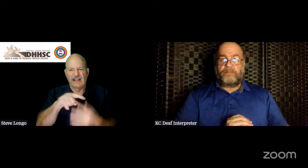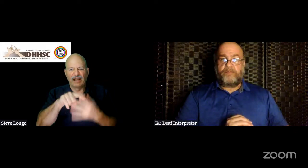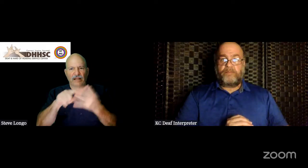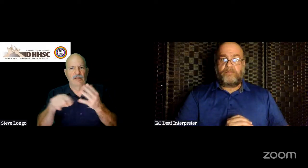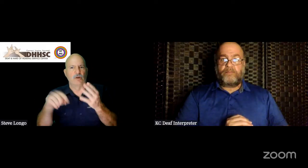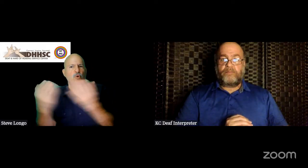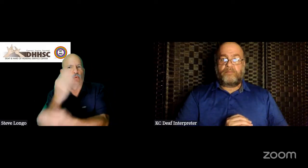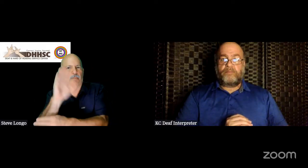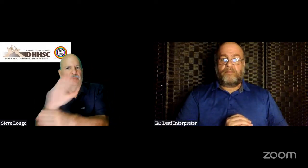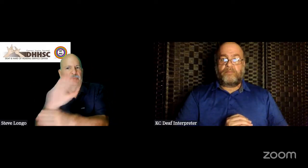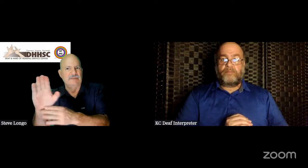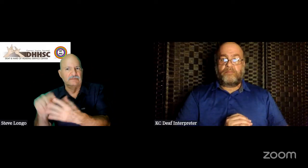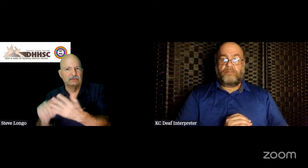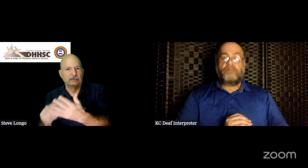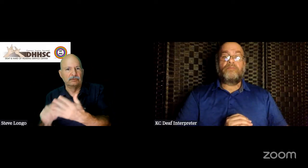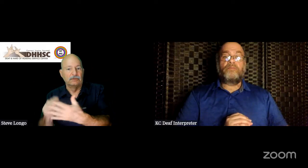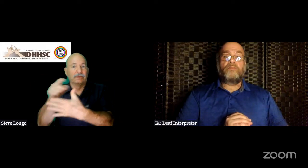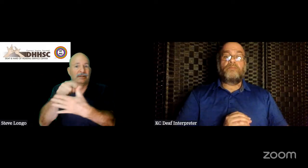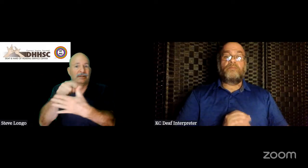board.